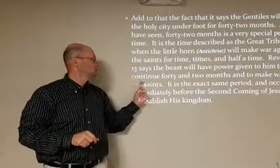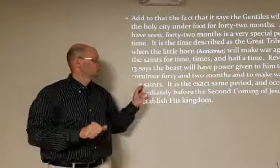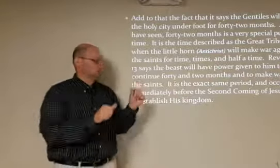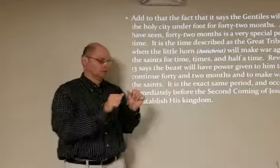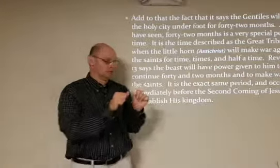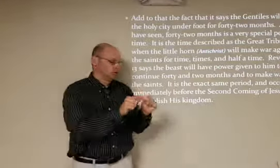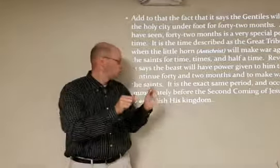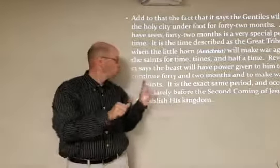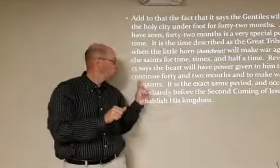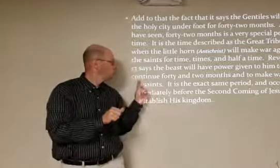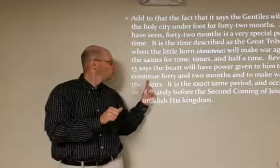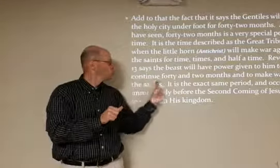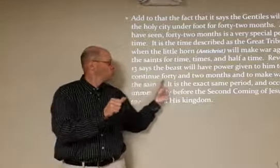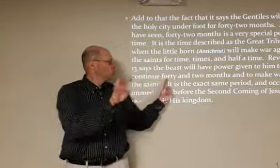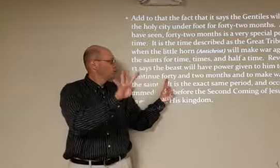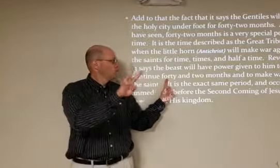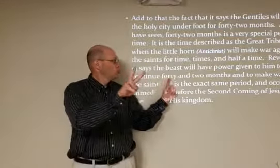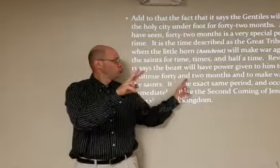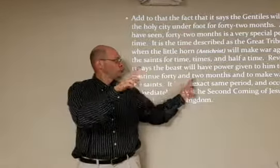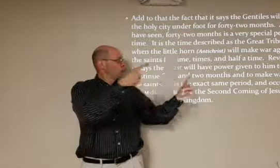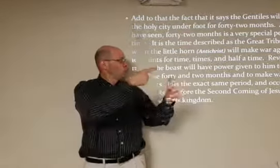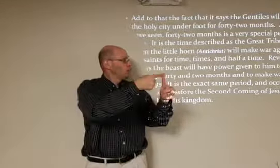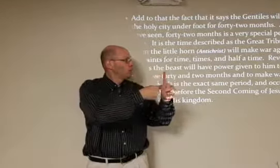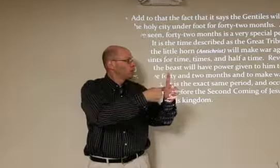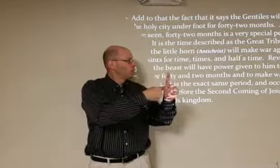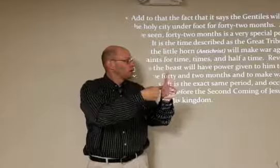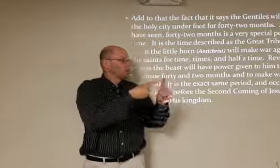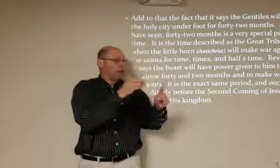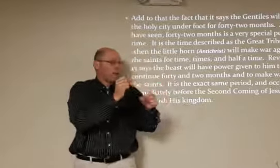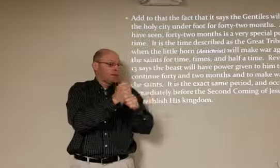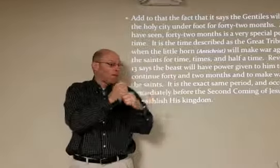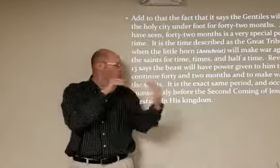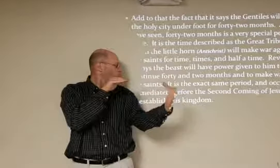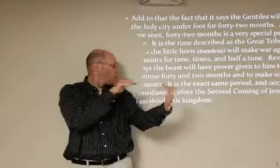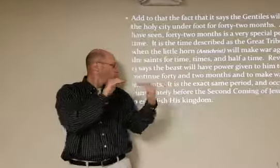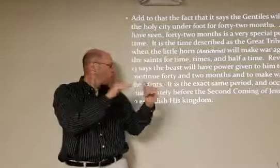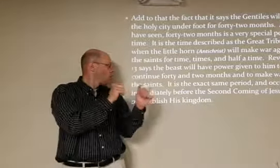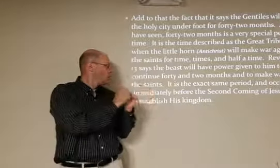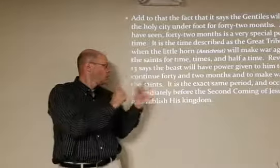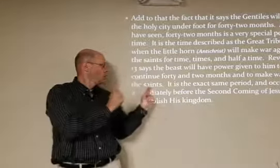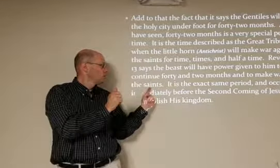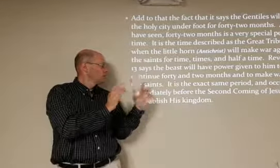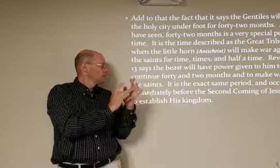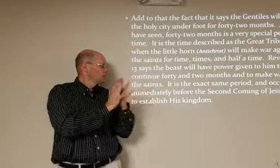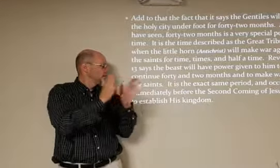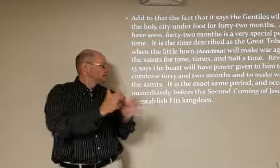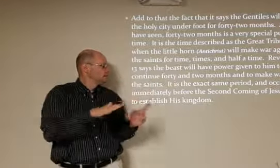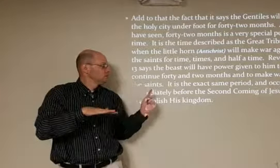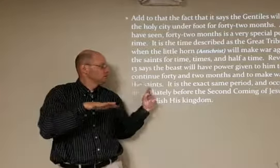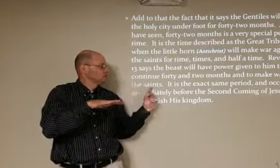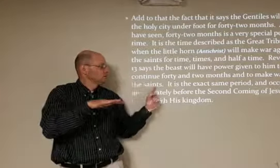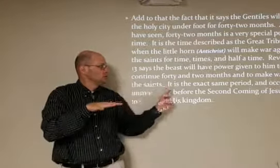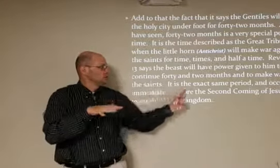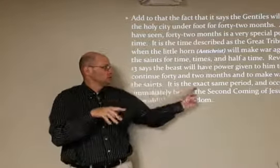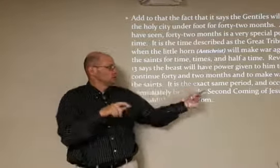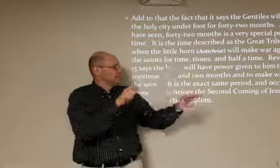Antichrist. So the power given to him continue 42 months, and to make war with the